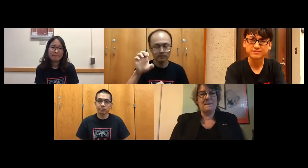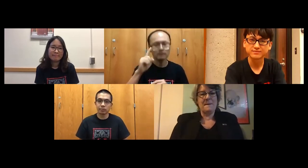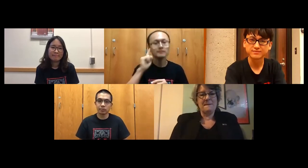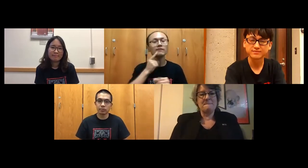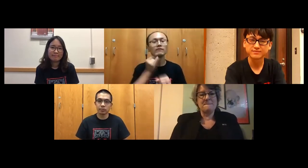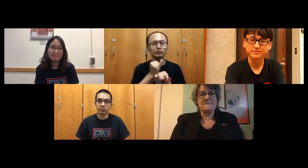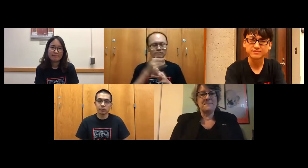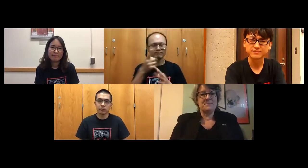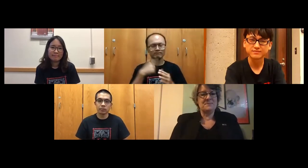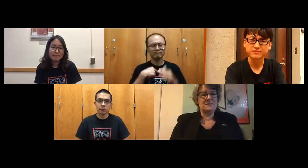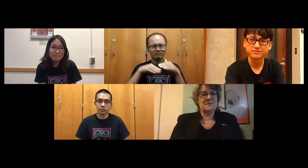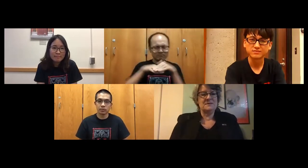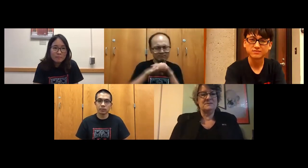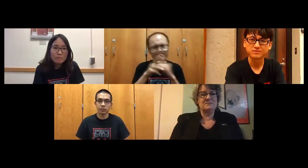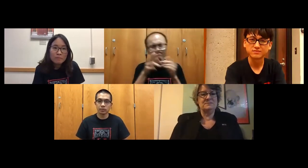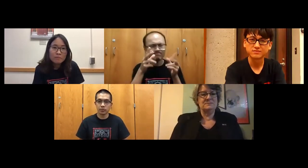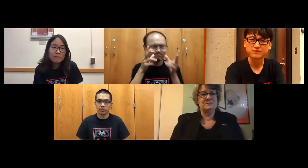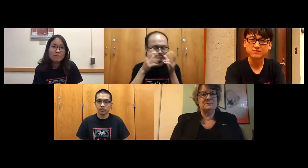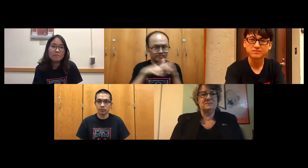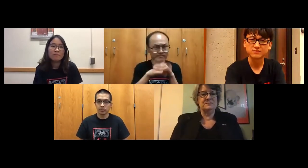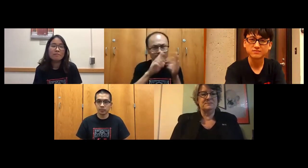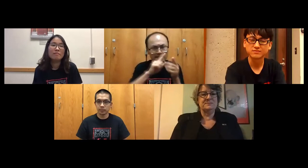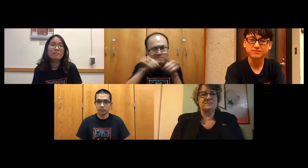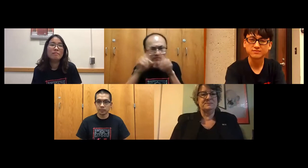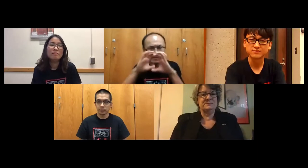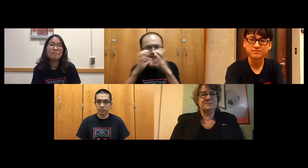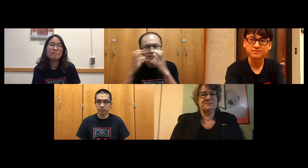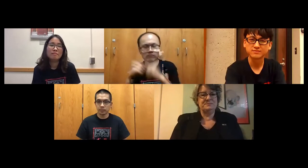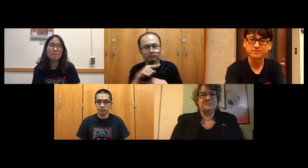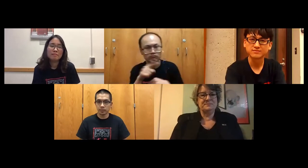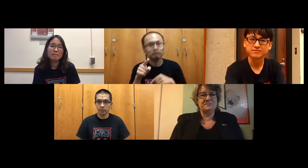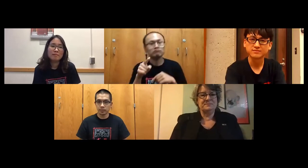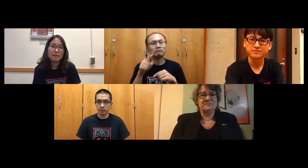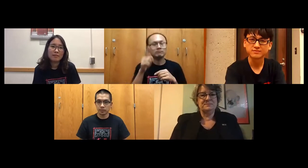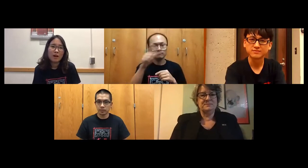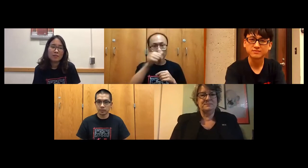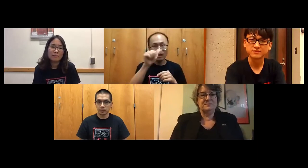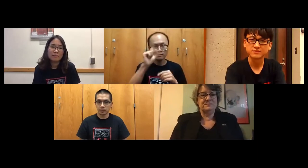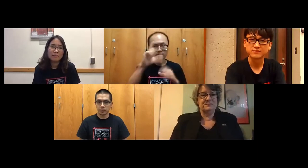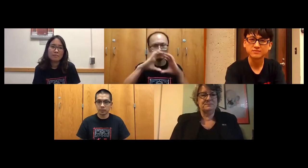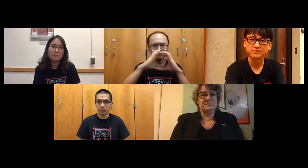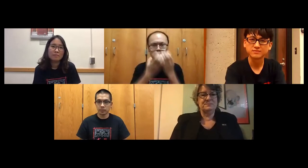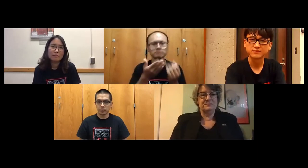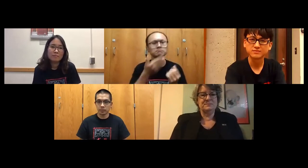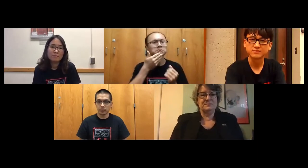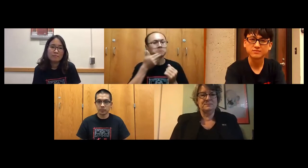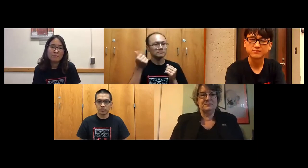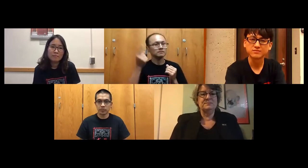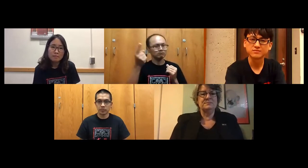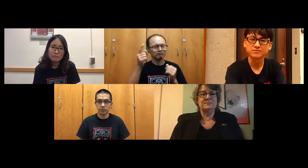So at the School for the Deaf in Delaware, when I first went in there and observed the classrooms and the ASL